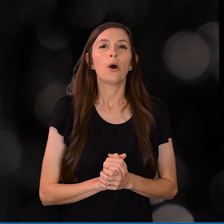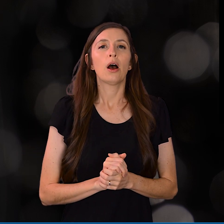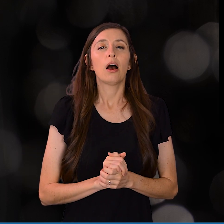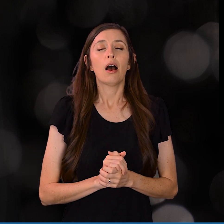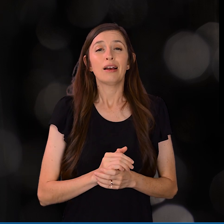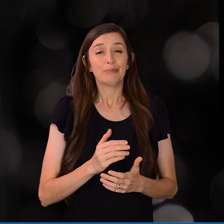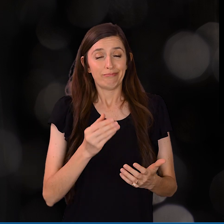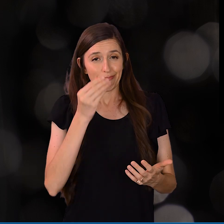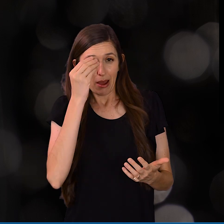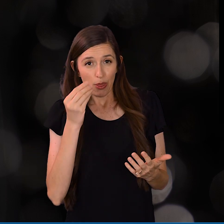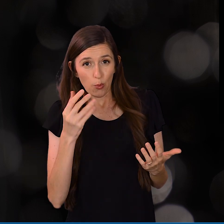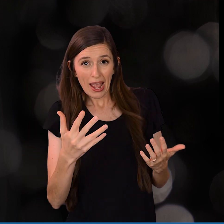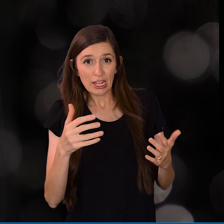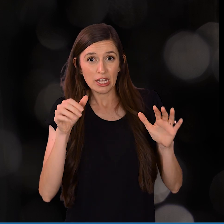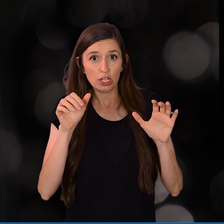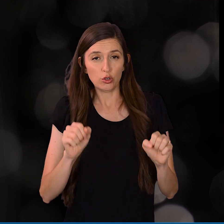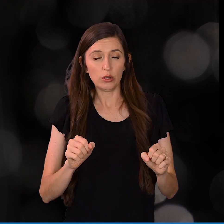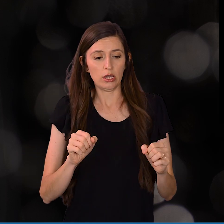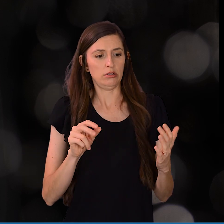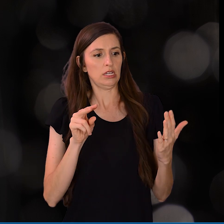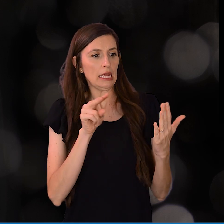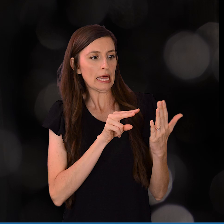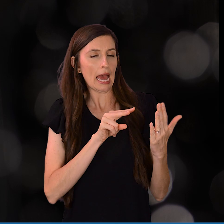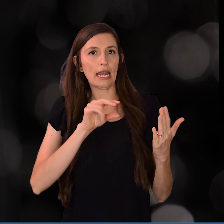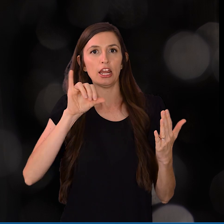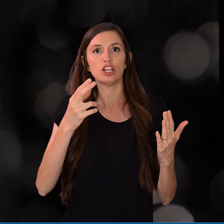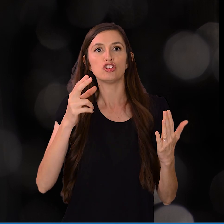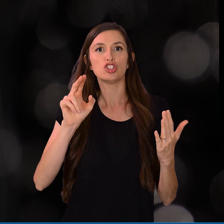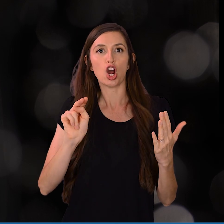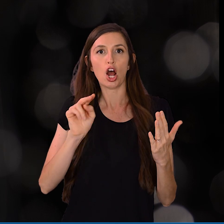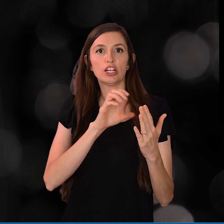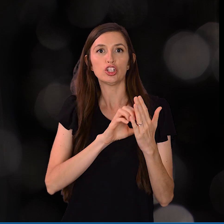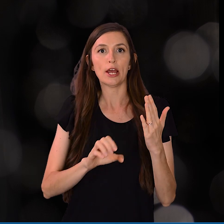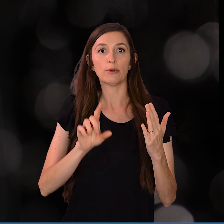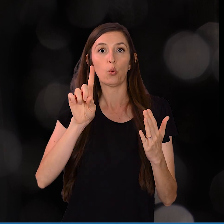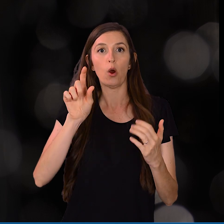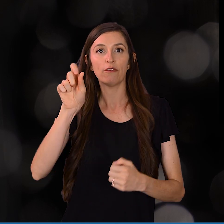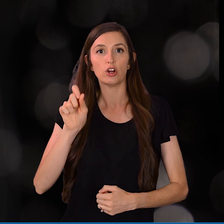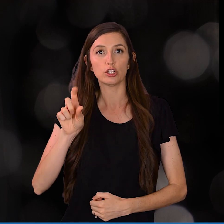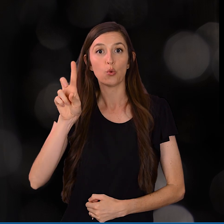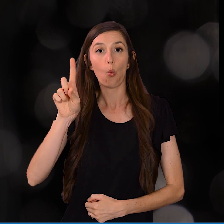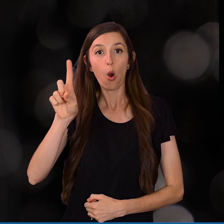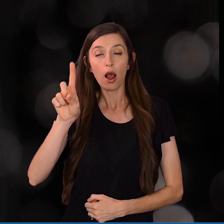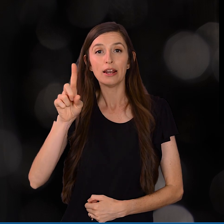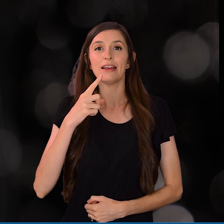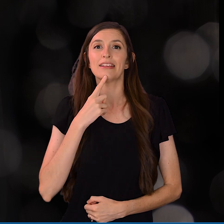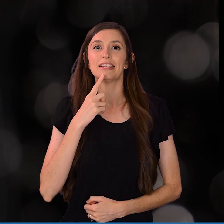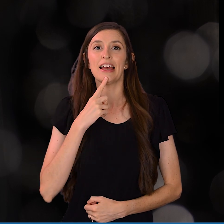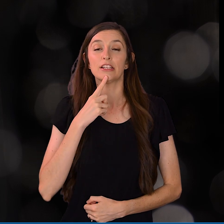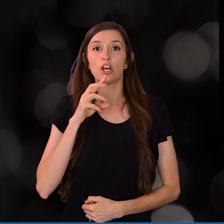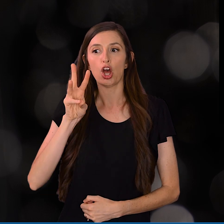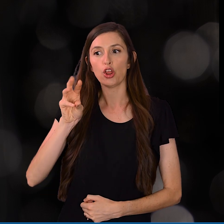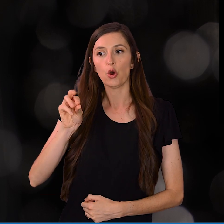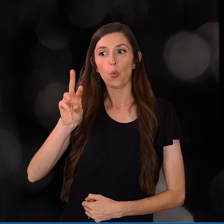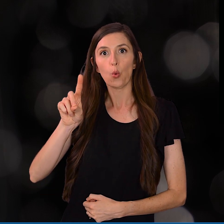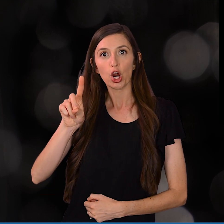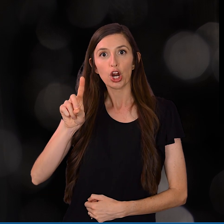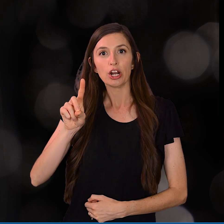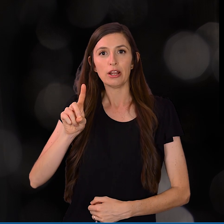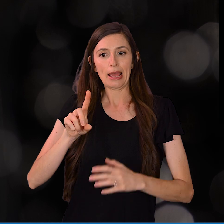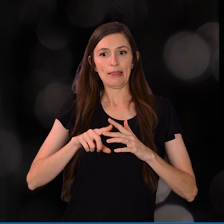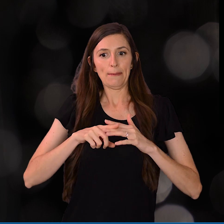God. And by the way, you can hear that in John 1:1. In the beginning was the Word was with